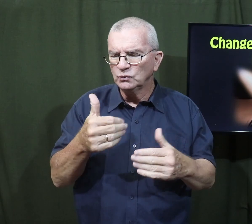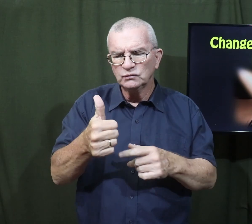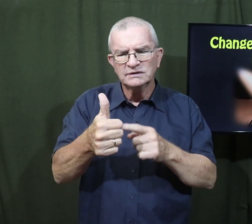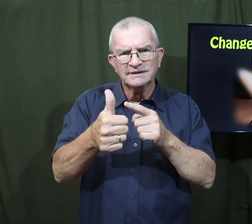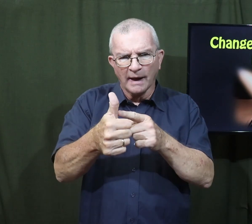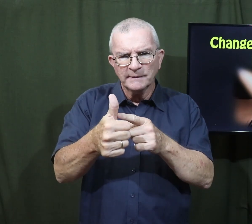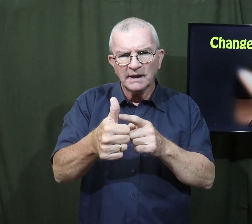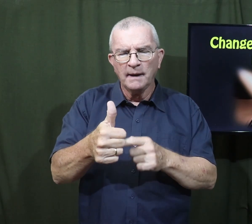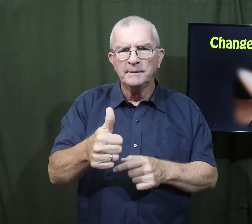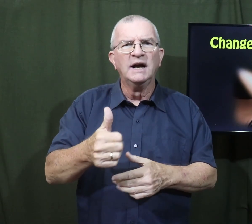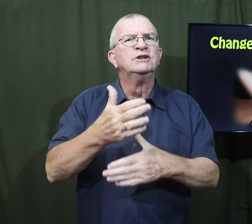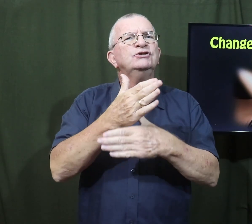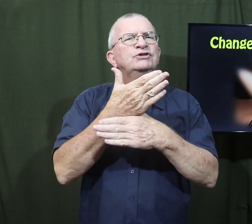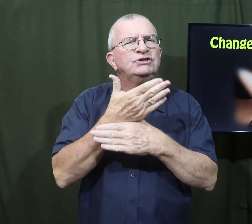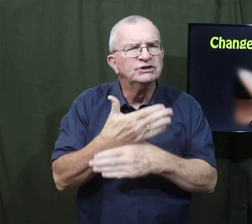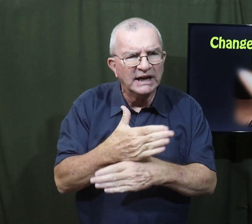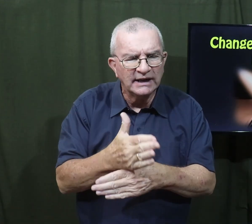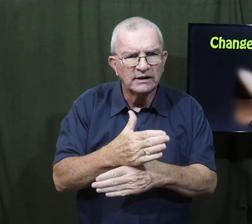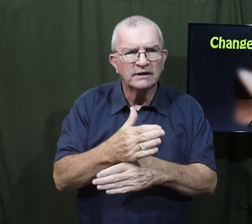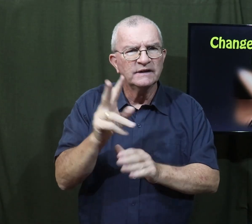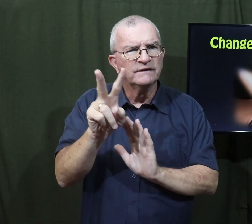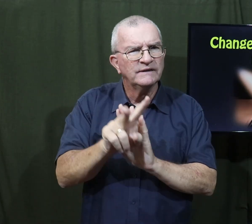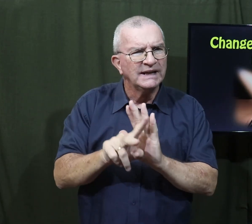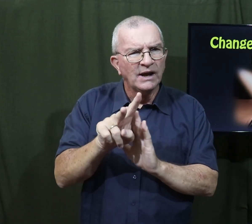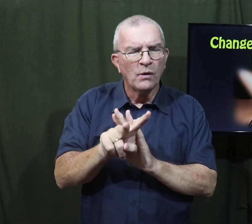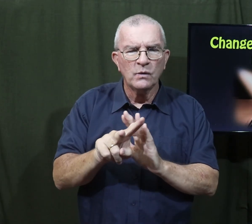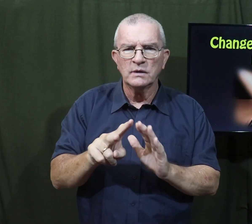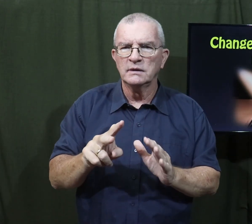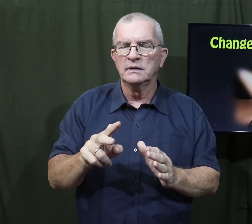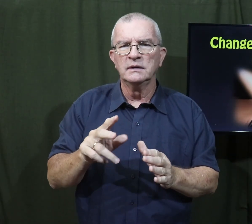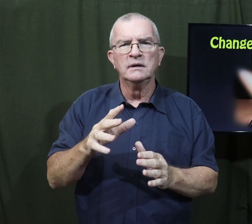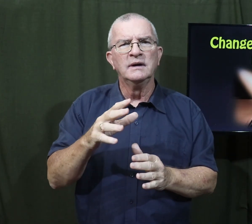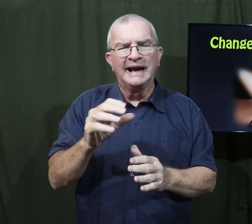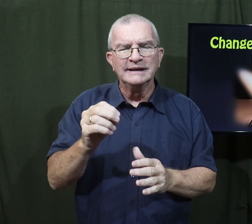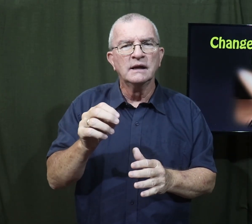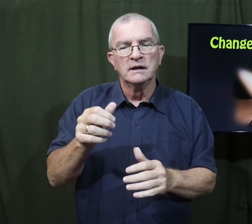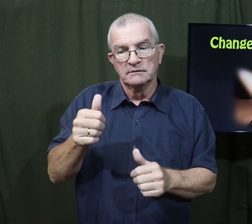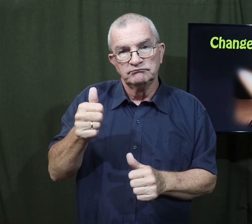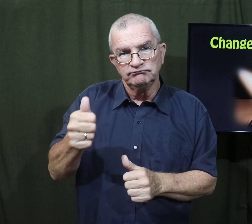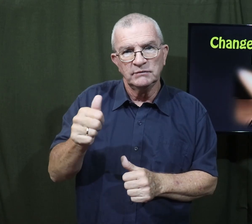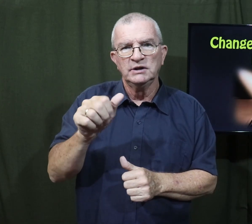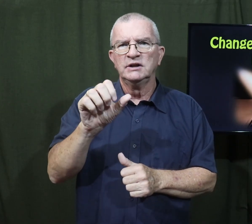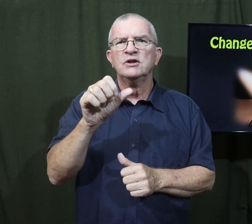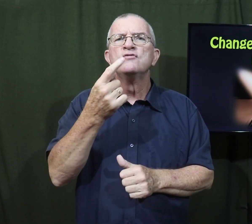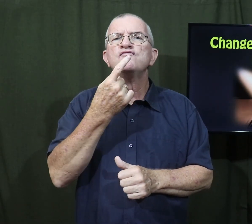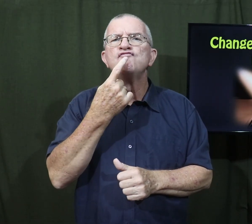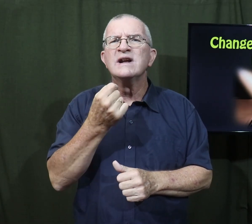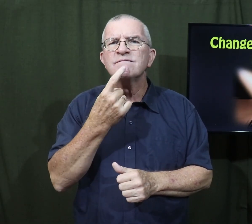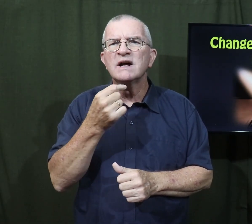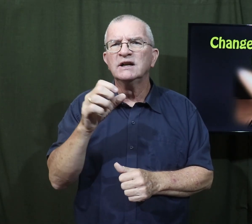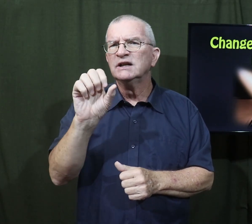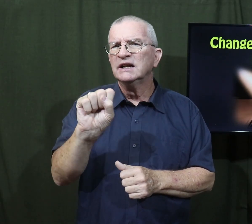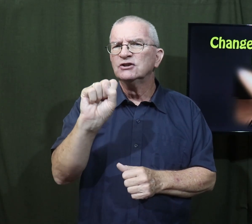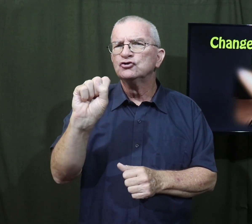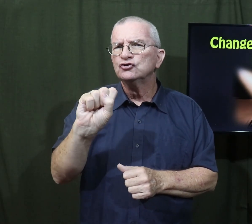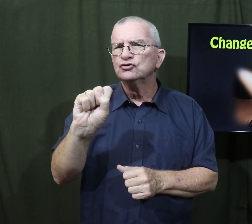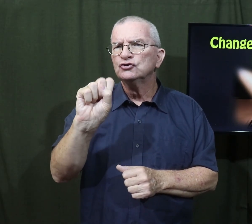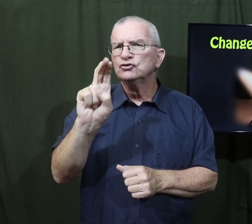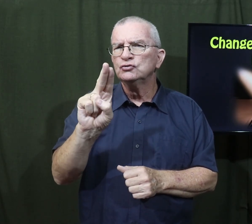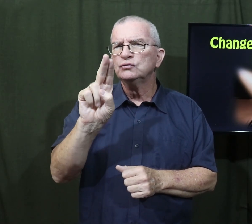Please give us a thumbs up, share this video, and push the subscribe button.